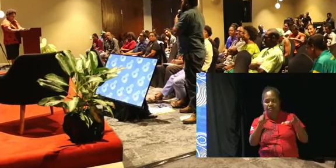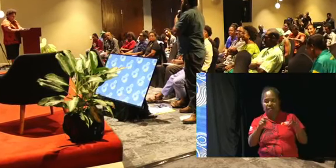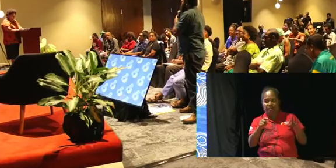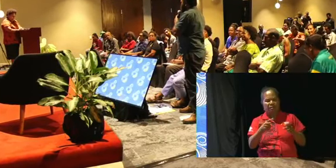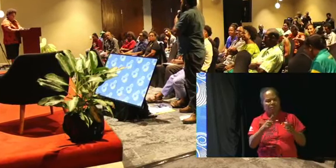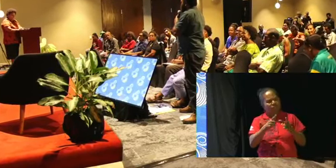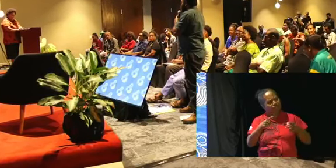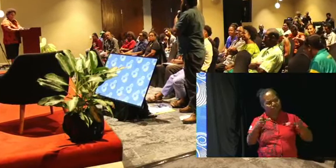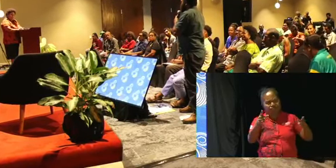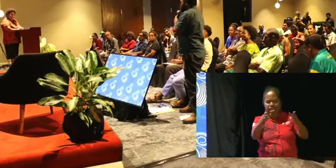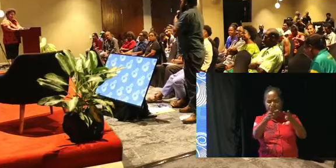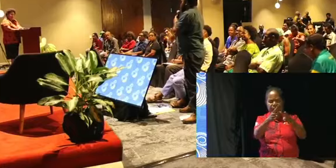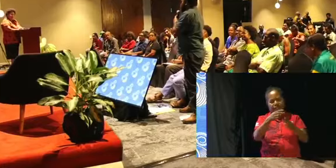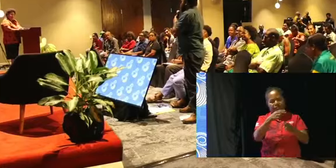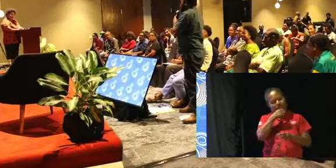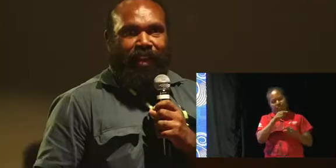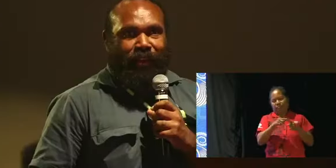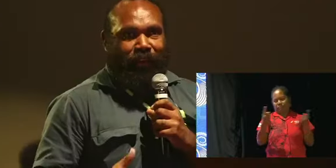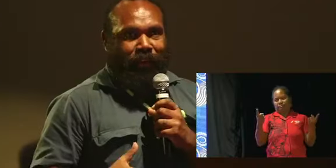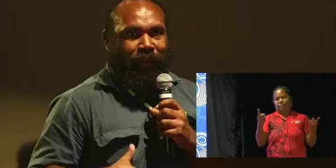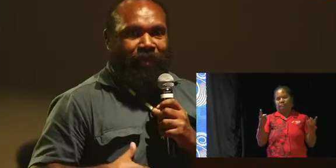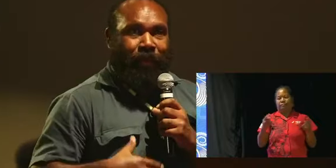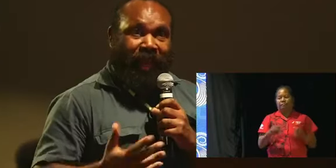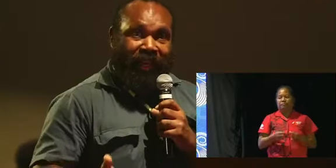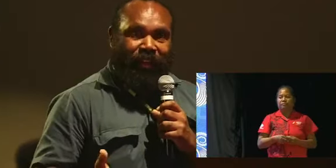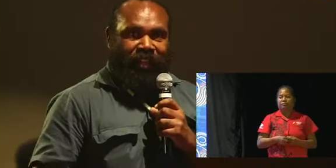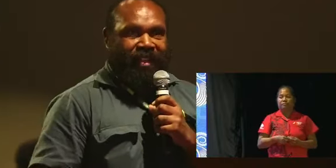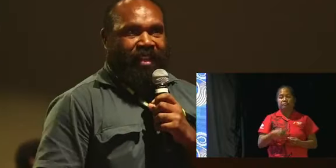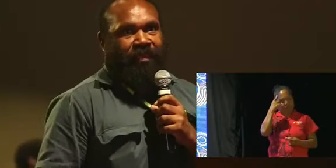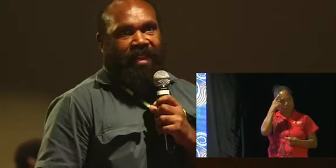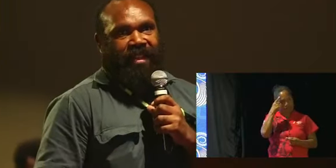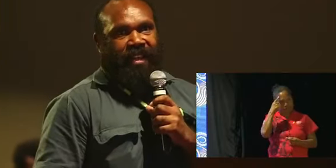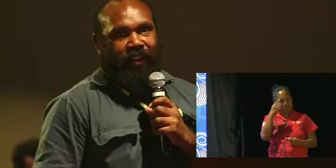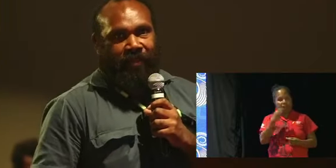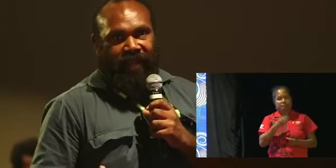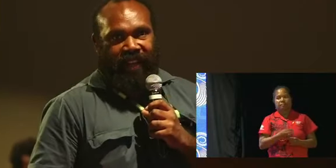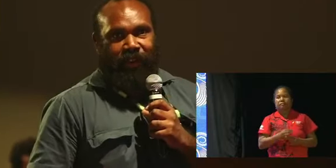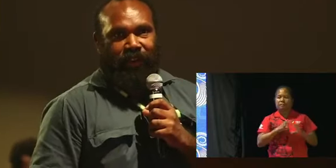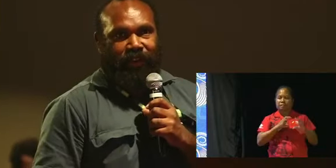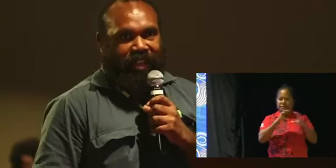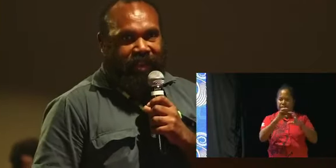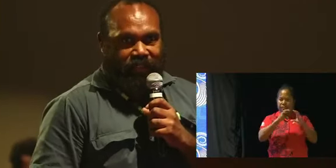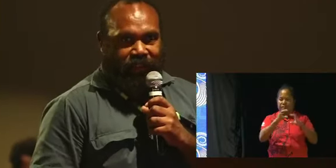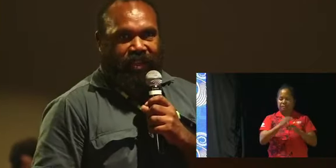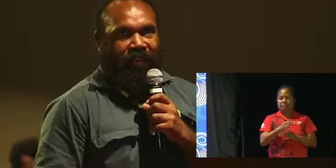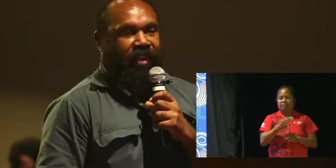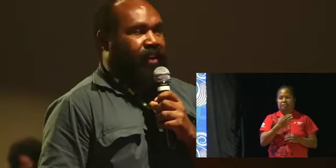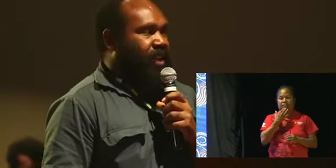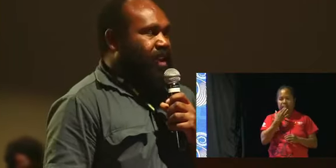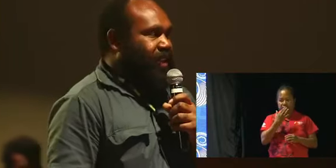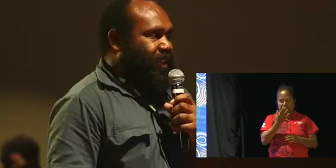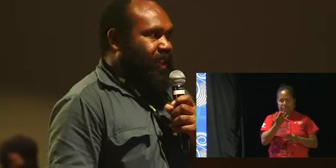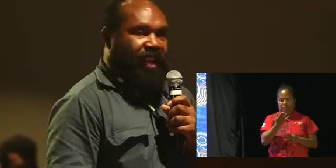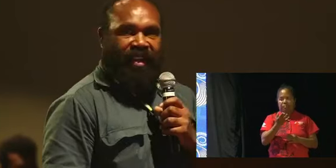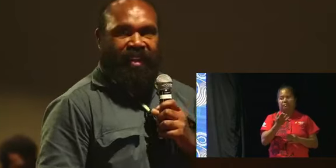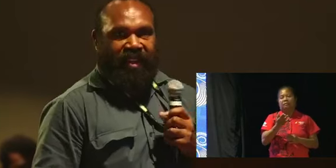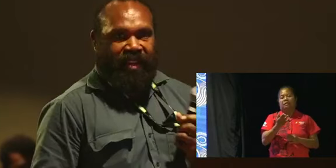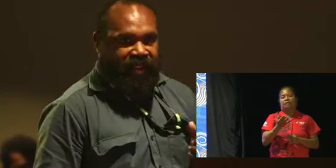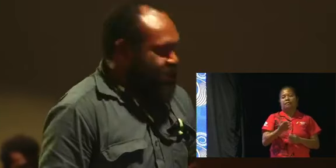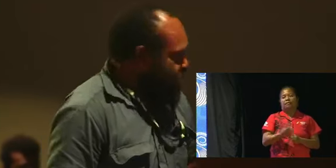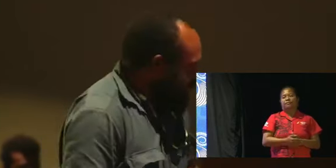lo tata. Papa no gini kain kan et there. So me worry lo this la something ta so na me like go. So na me talk savel this